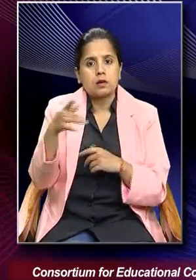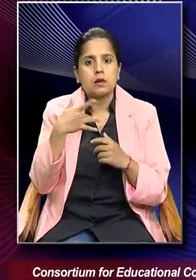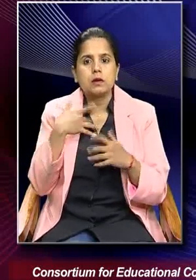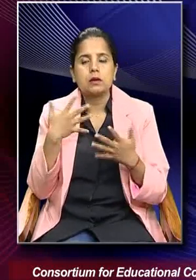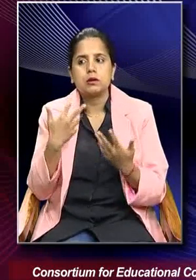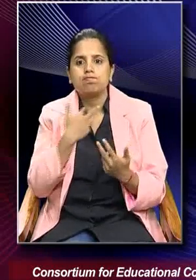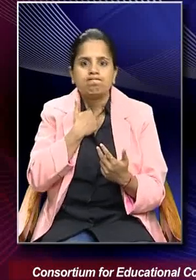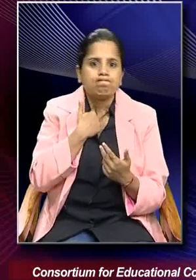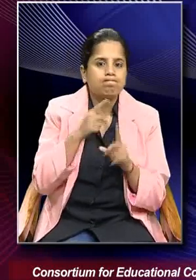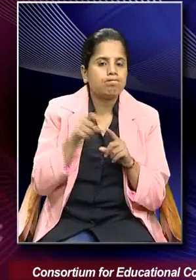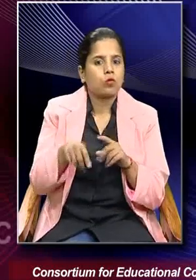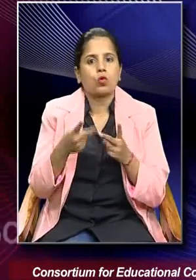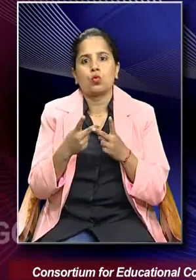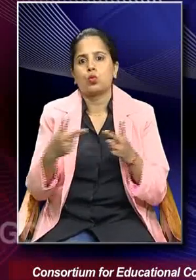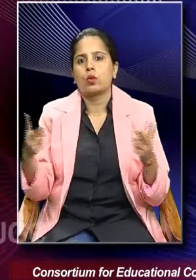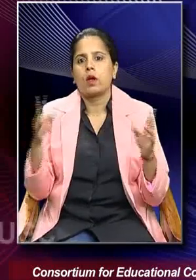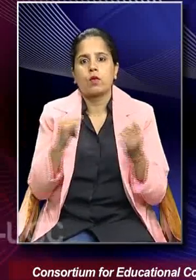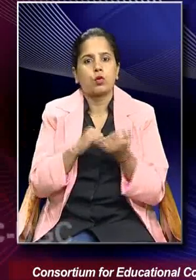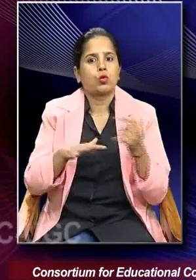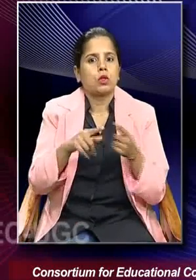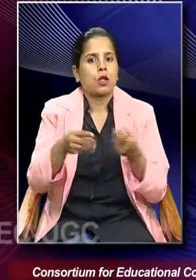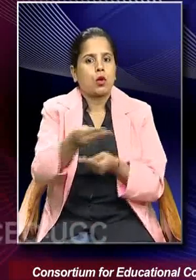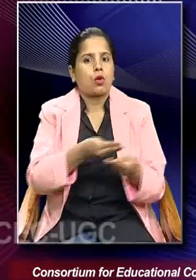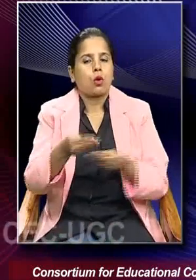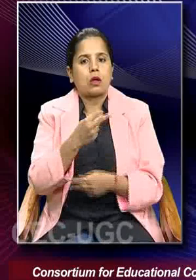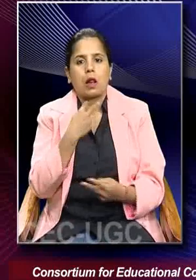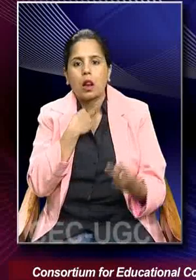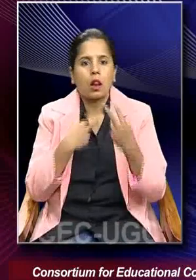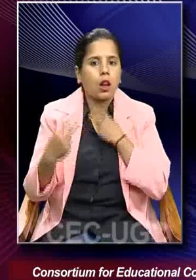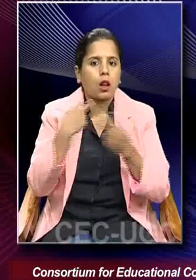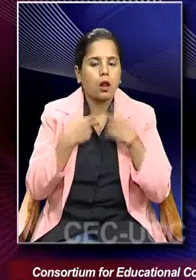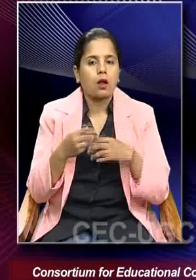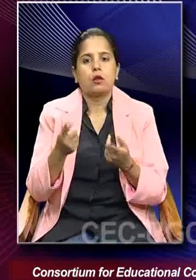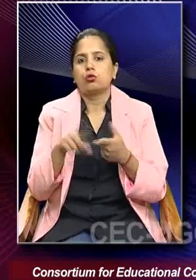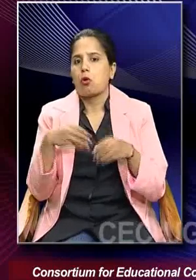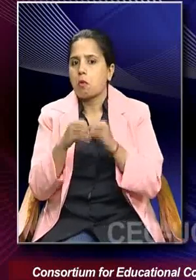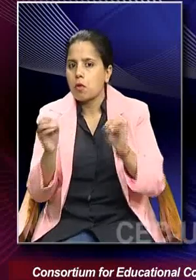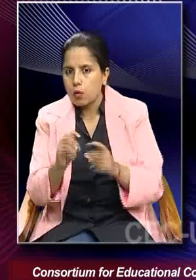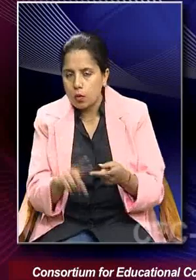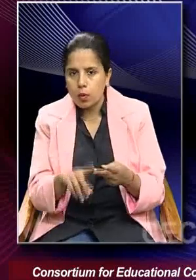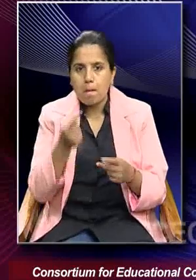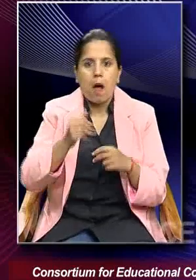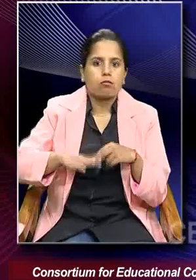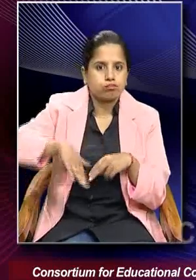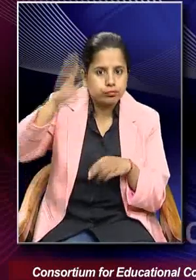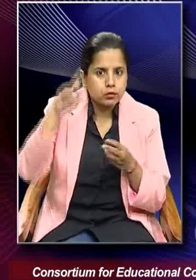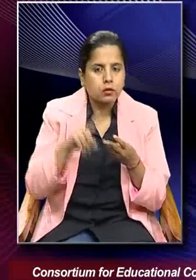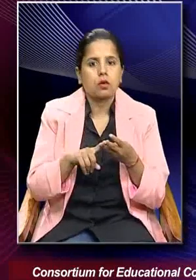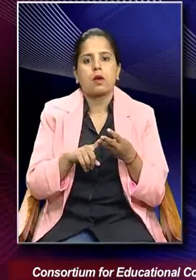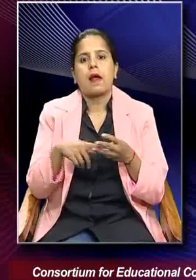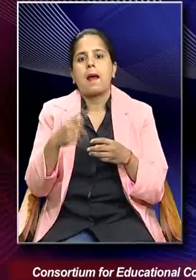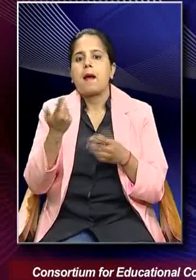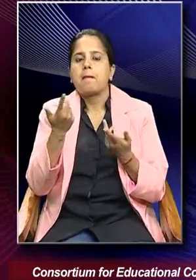of multitude of socio-economic bottlenecks such as unemployment, inflation, lack of